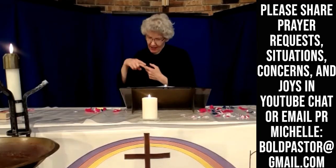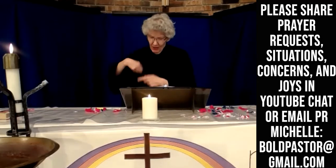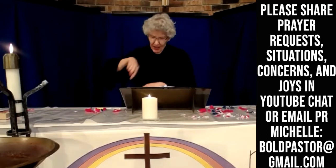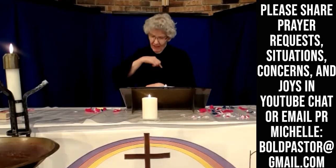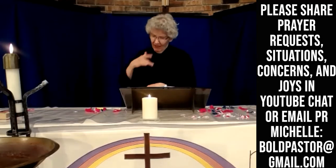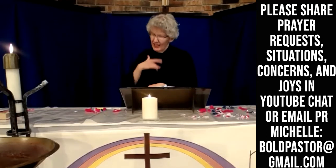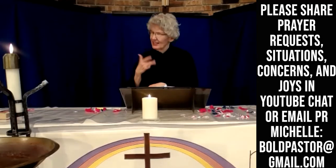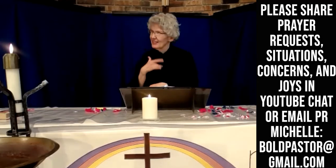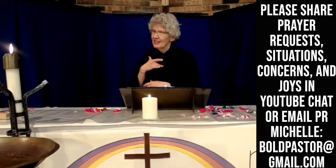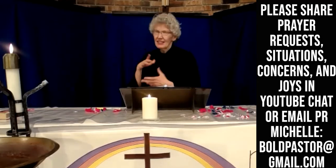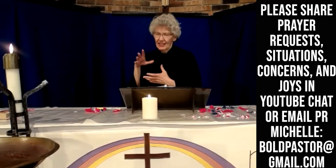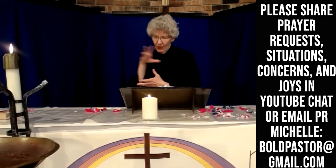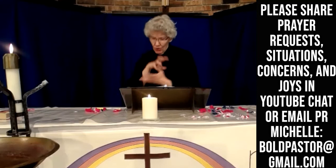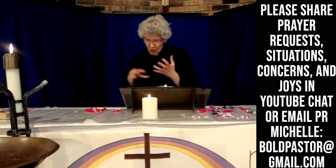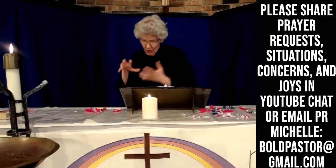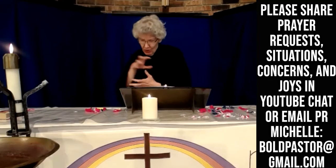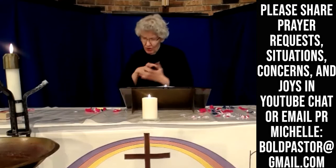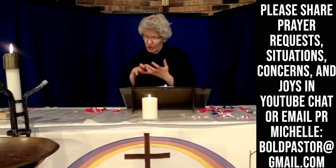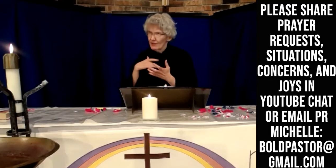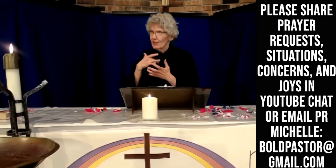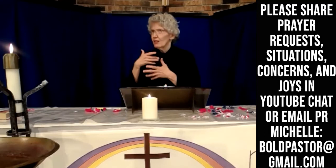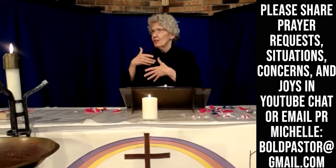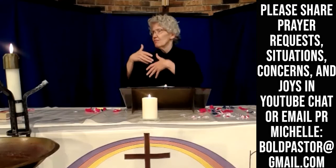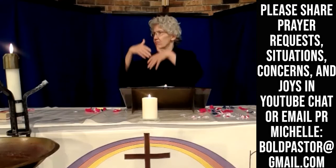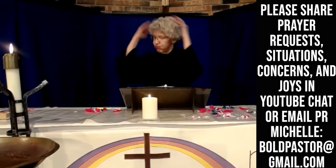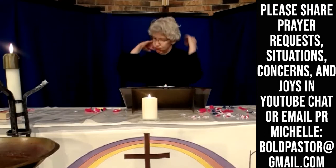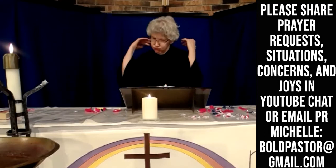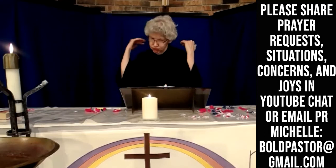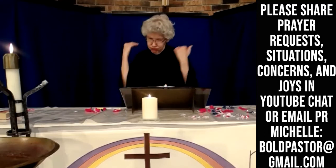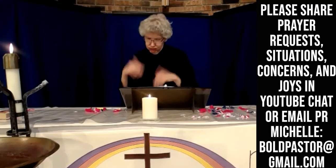Whenever we feel confused and overwhelmed,